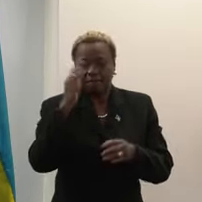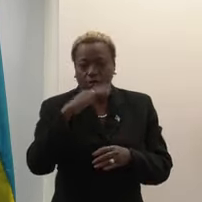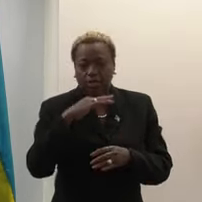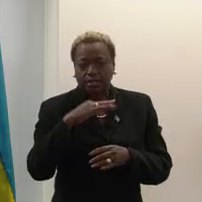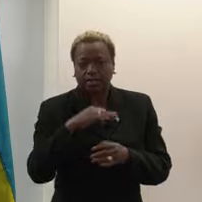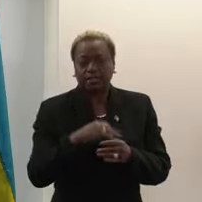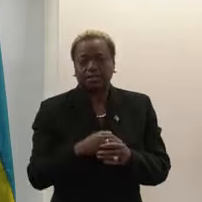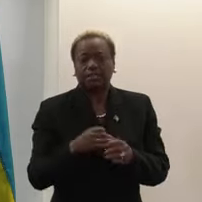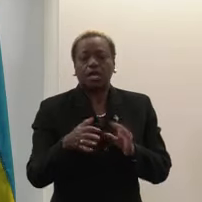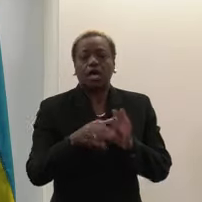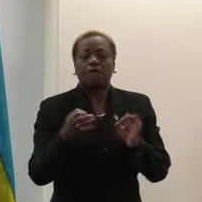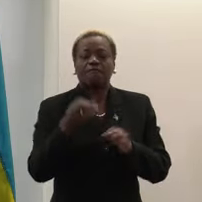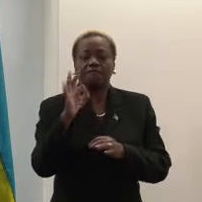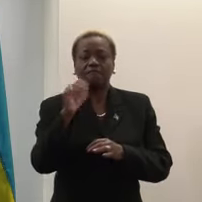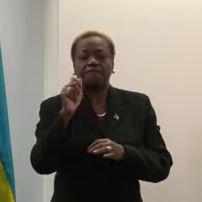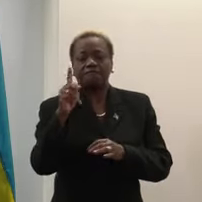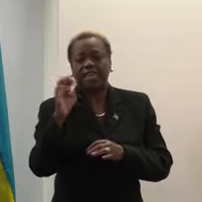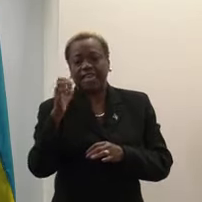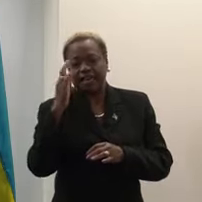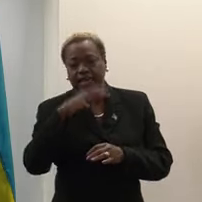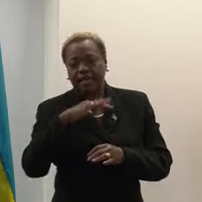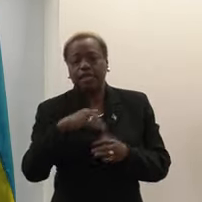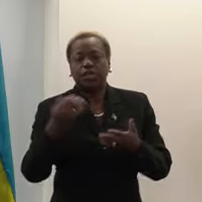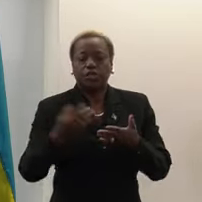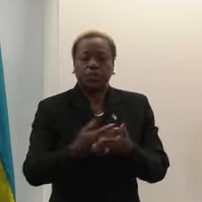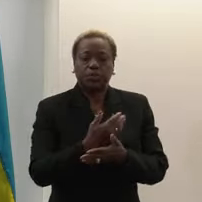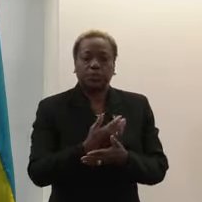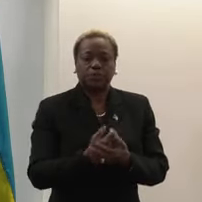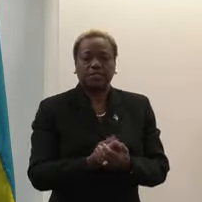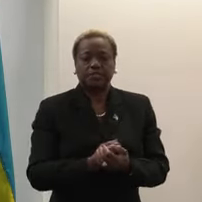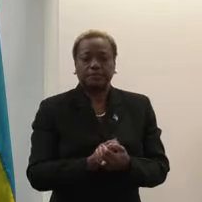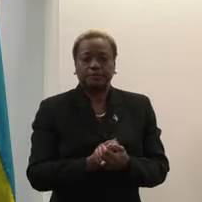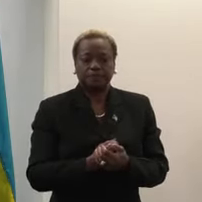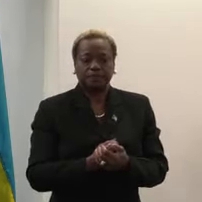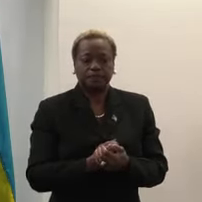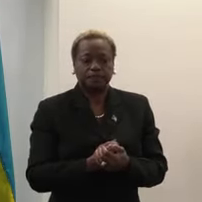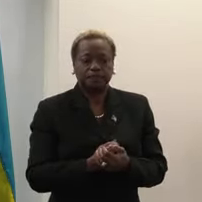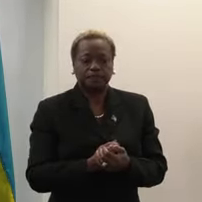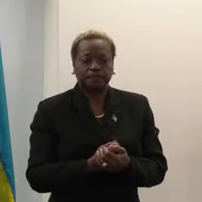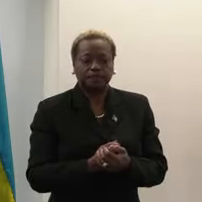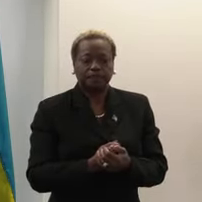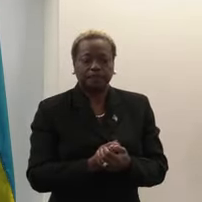result of fake news and irrelevant information.